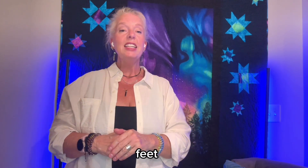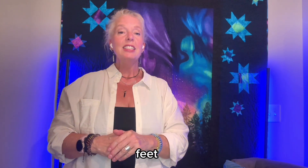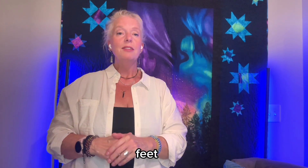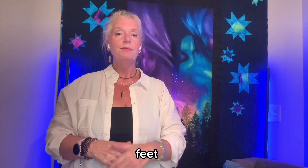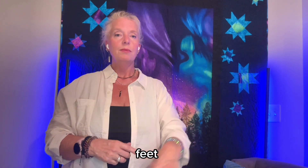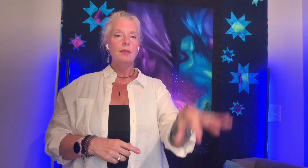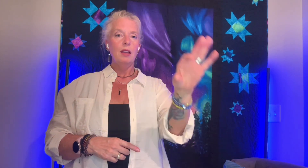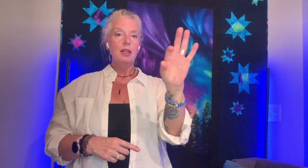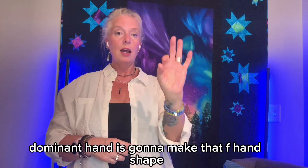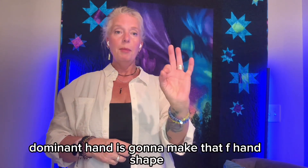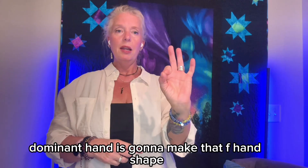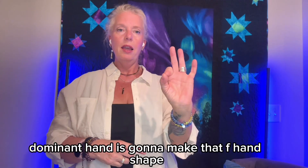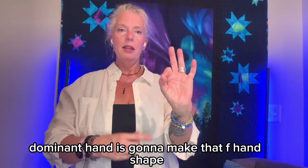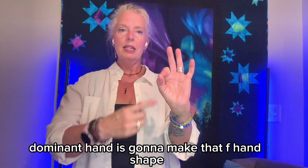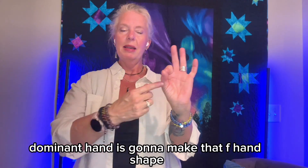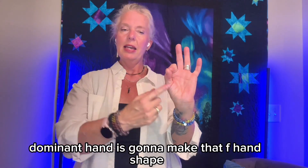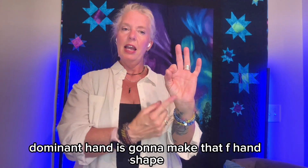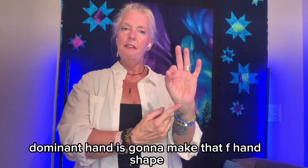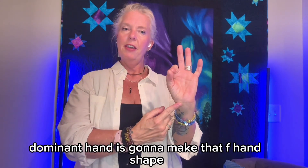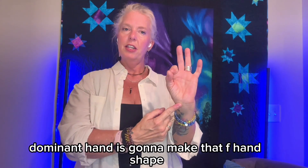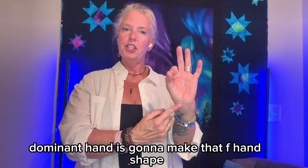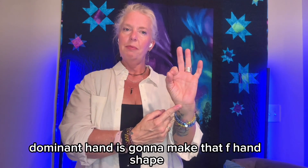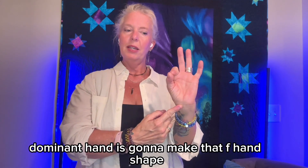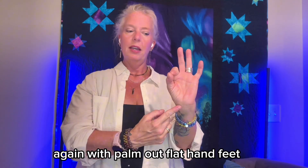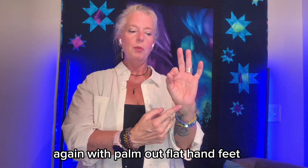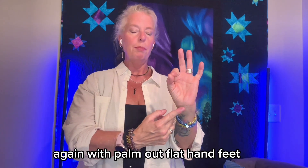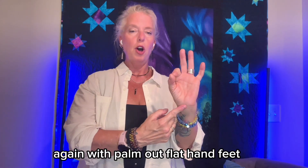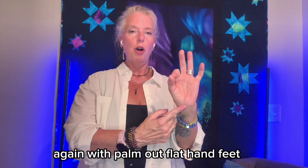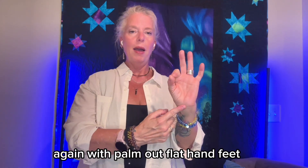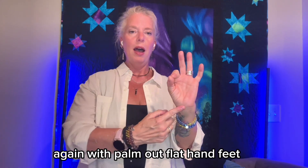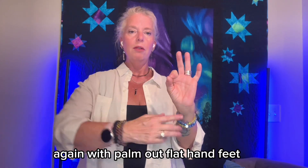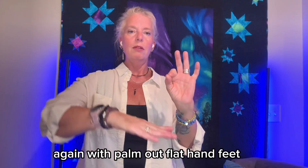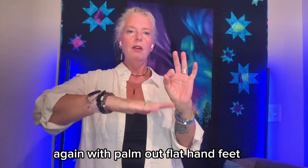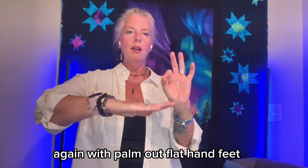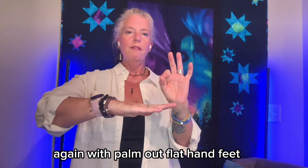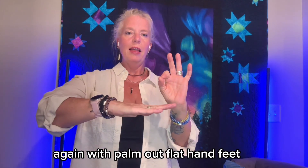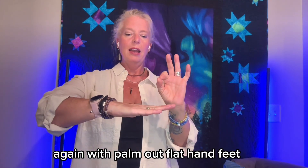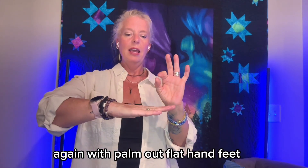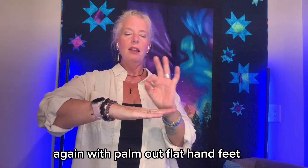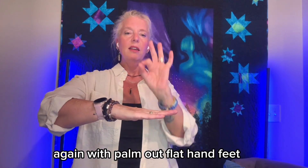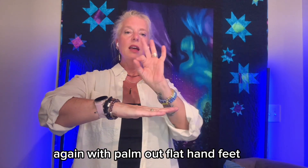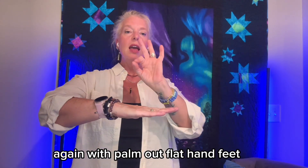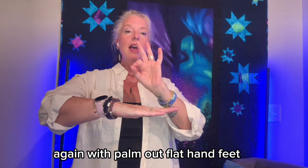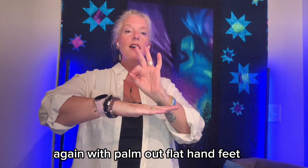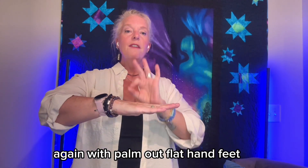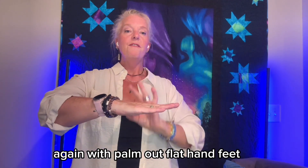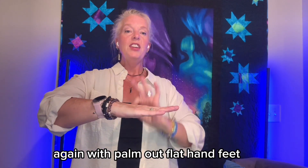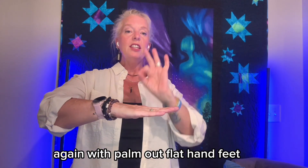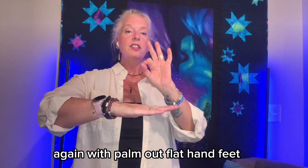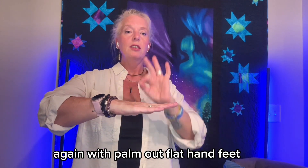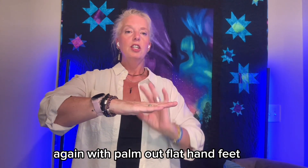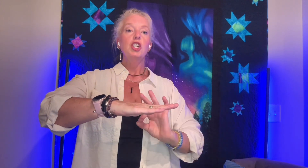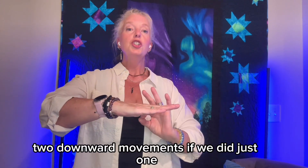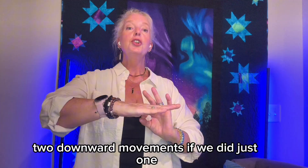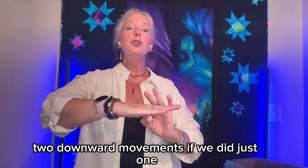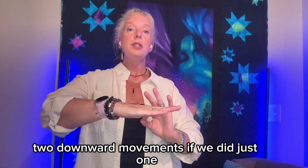Feet. Dominant hand is going to make that F hand shape again with palm out. Flat hand. Feet. Two